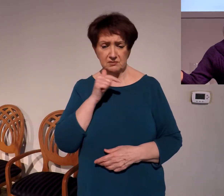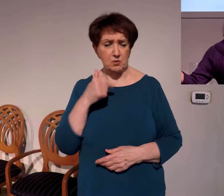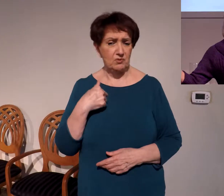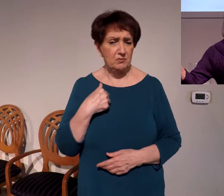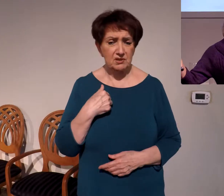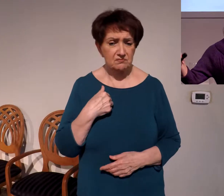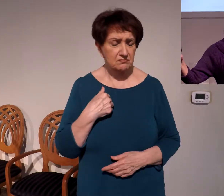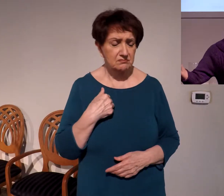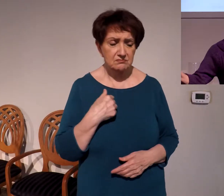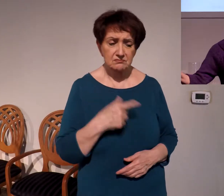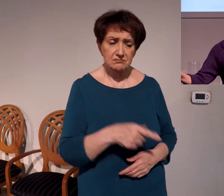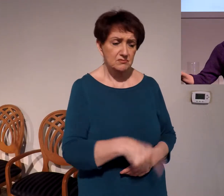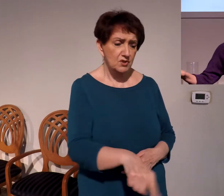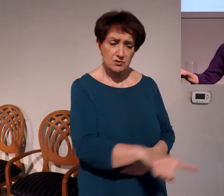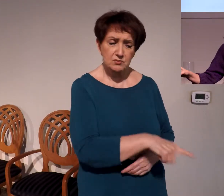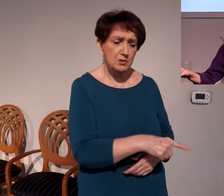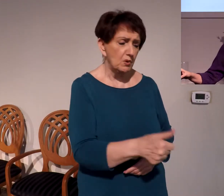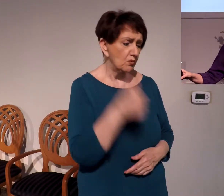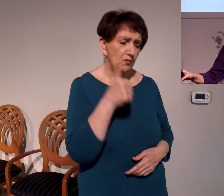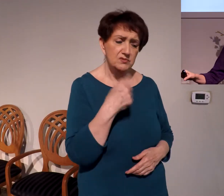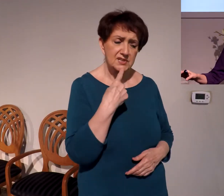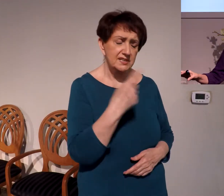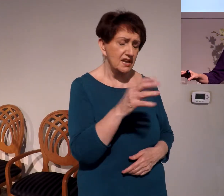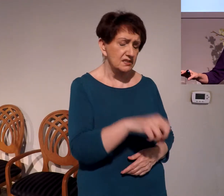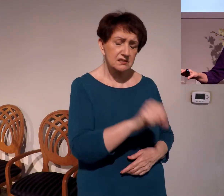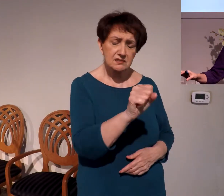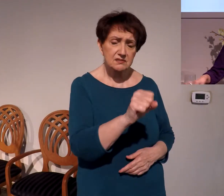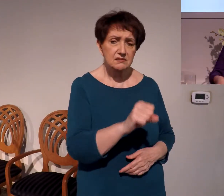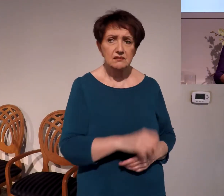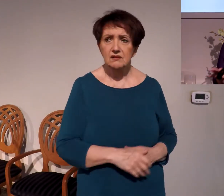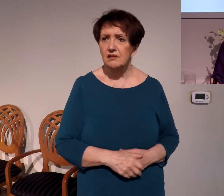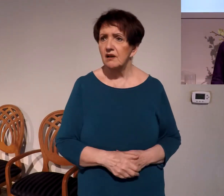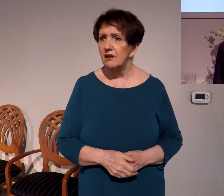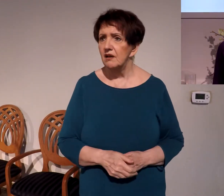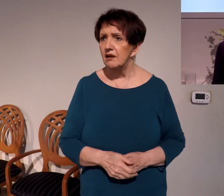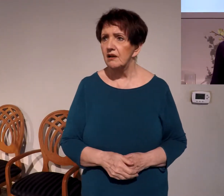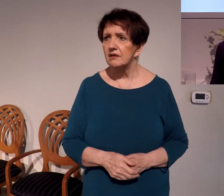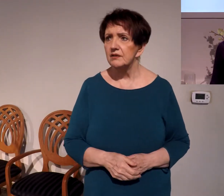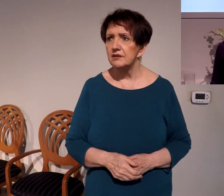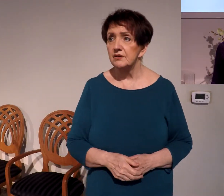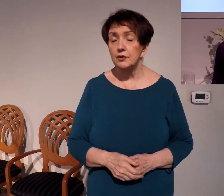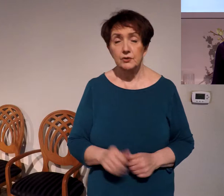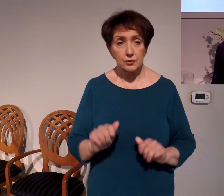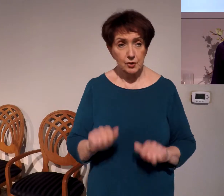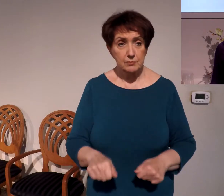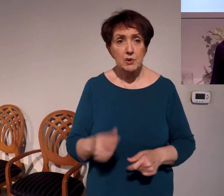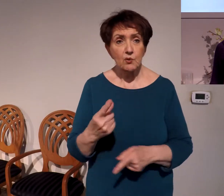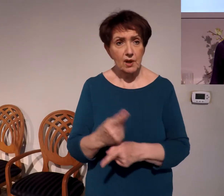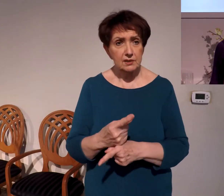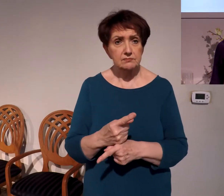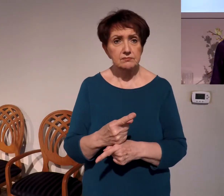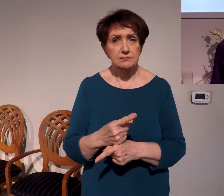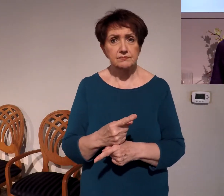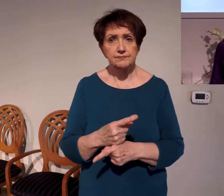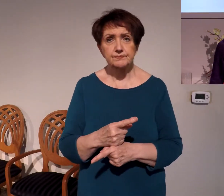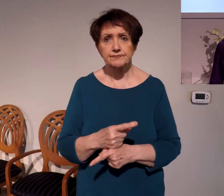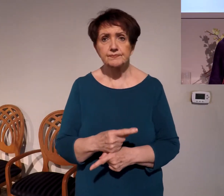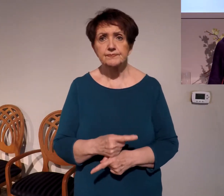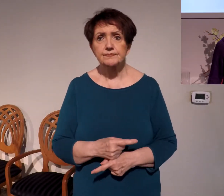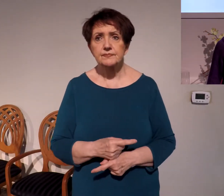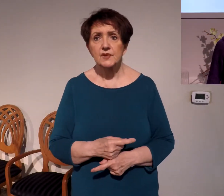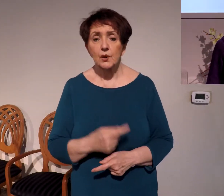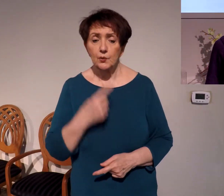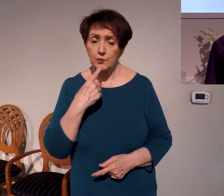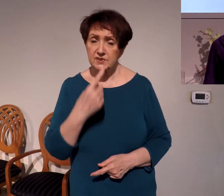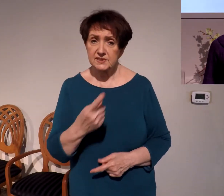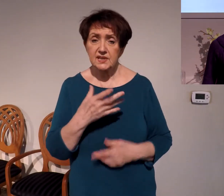They're not going to say yes, whatever it is, right? And you could be correct. When I say